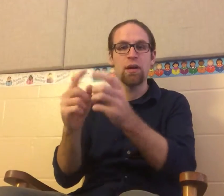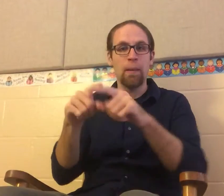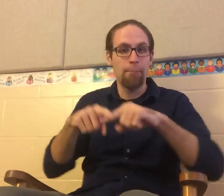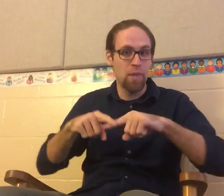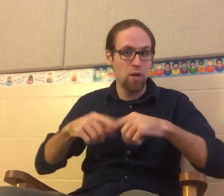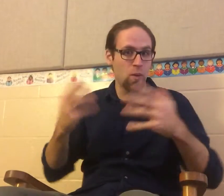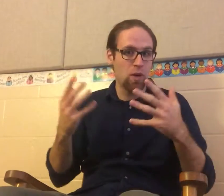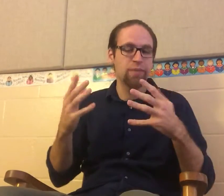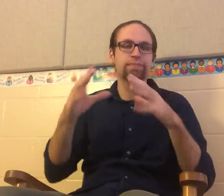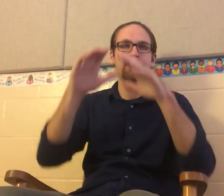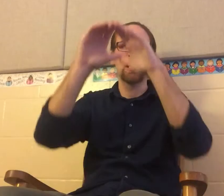most directly toward the sun.